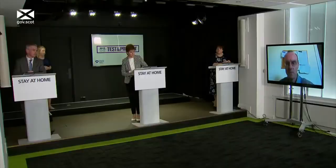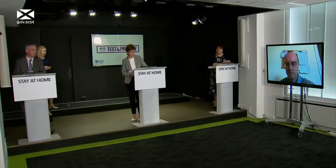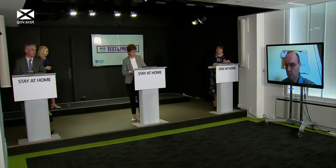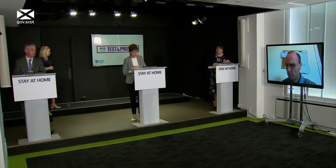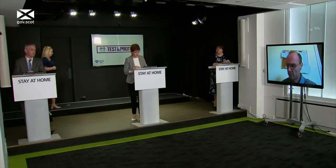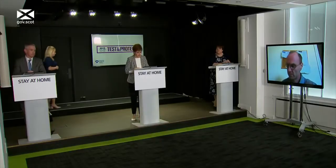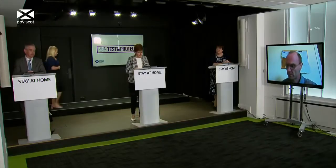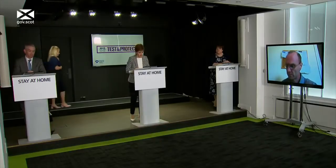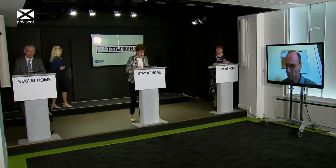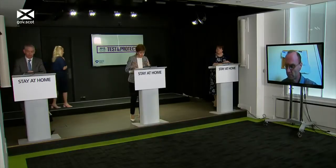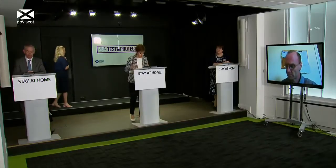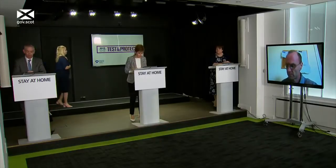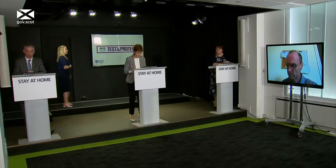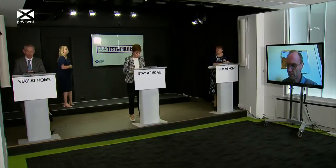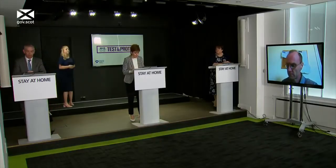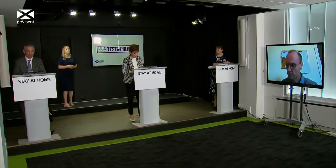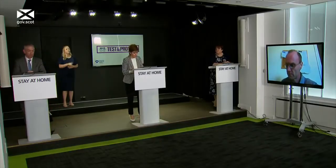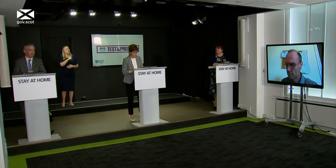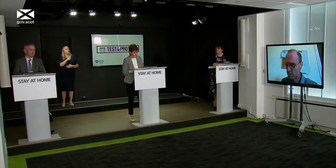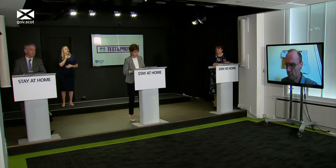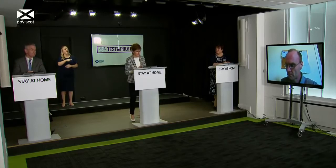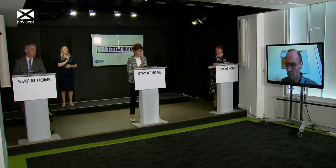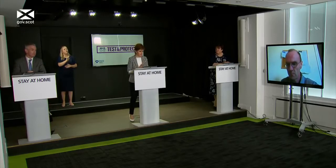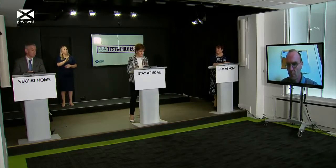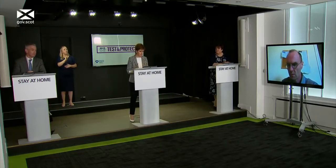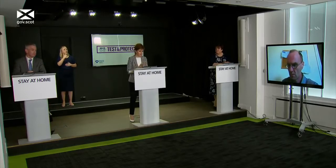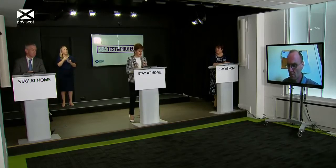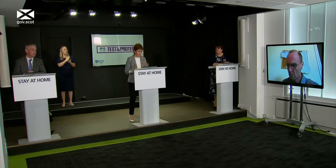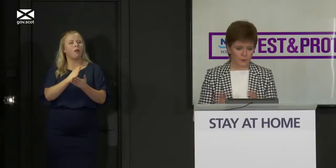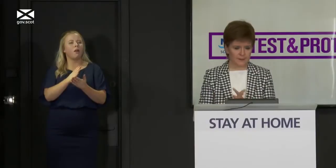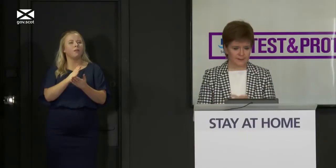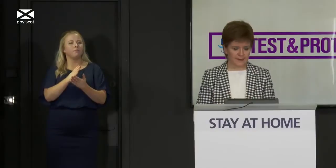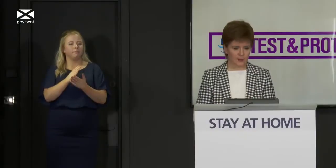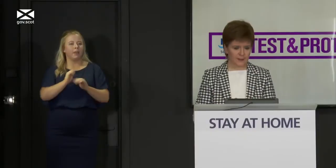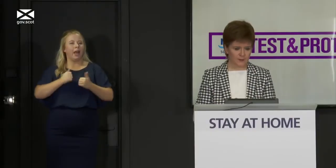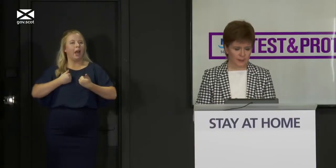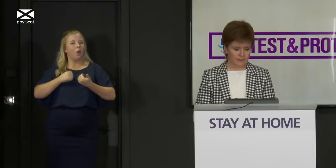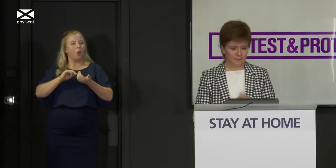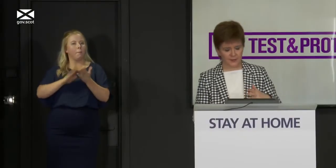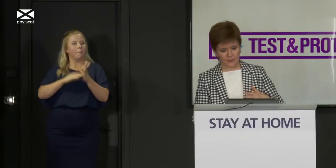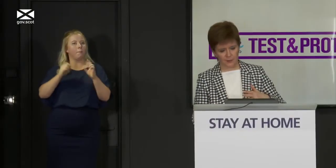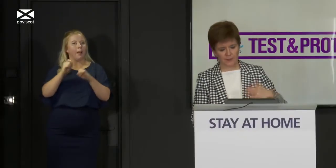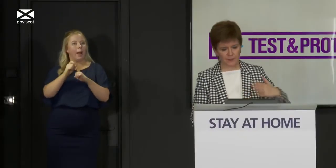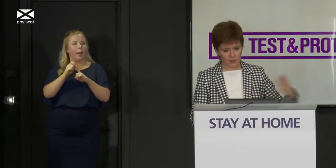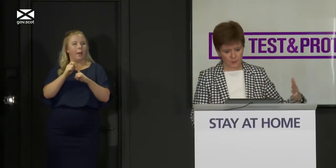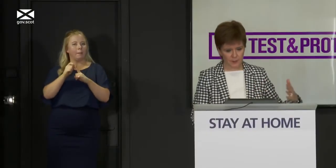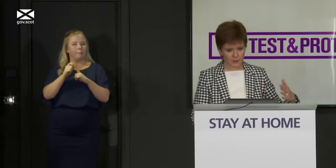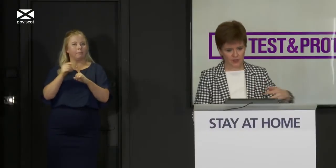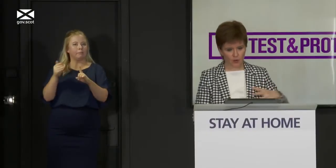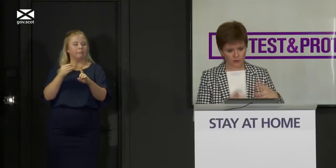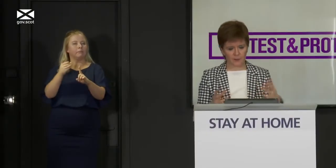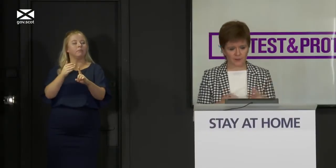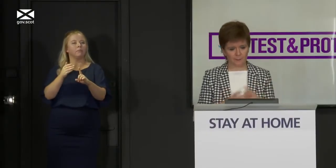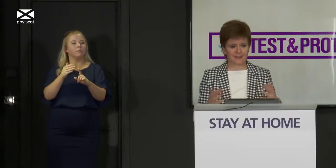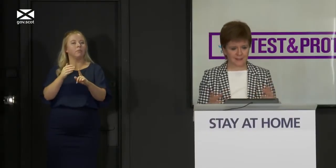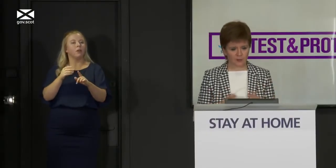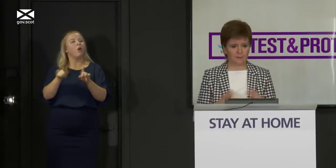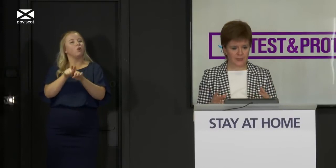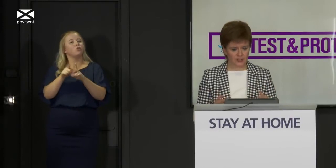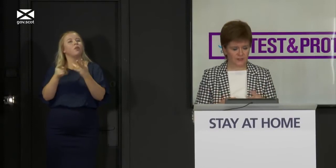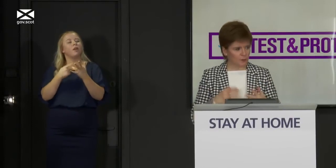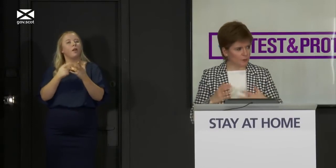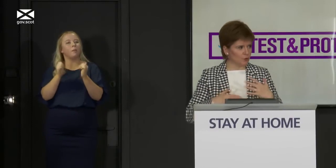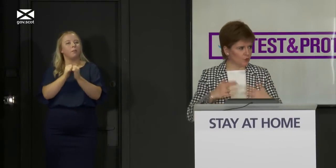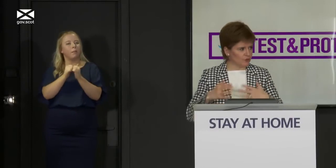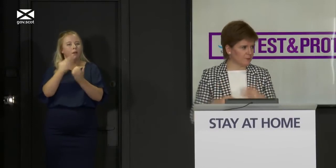Yeah, thanks. And on the first part of your question, the route map that we set out last week, and in fact the previous two papers, talked about the basket